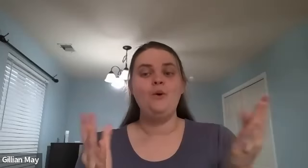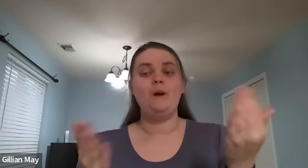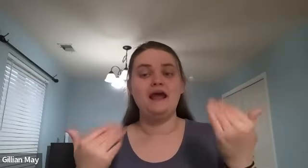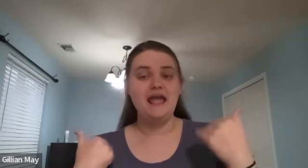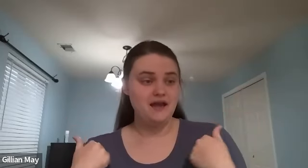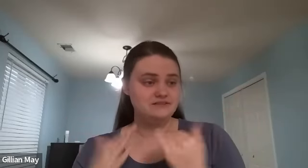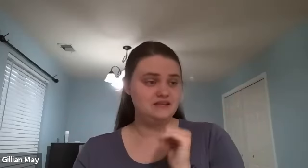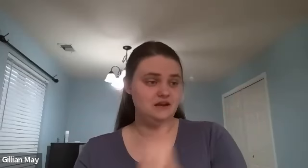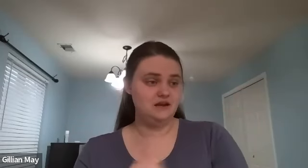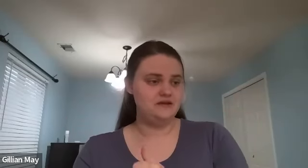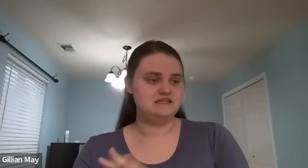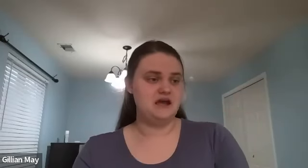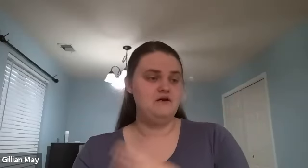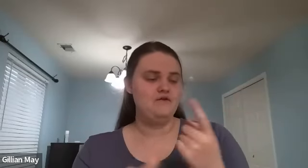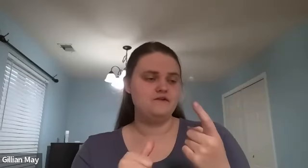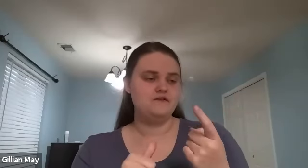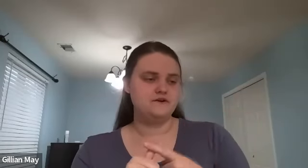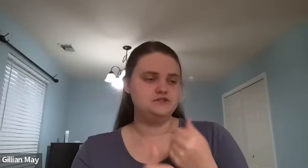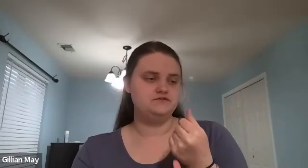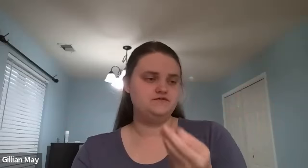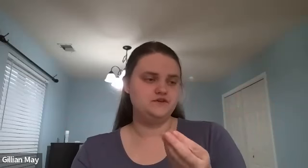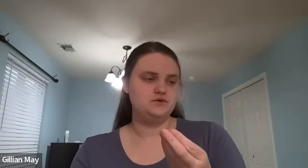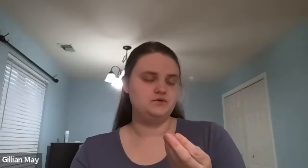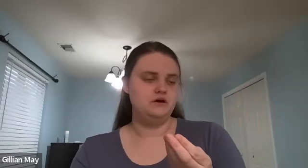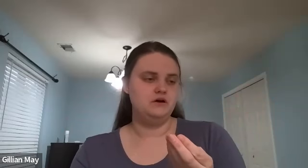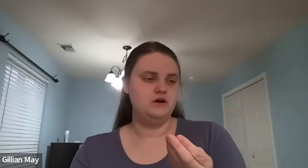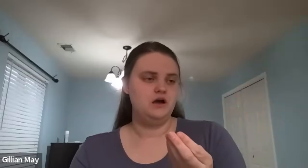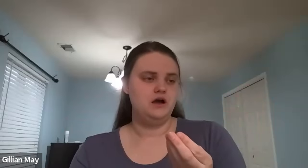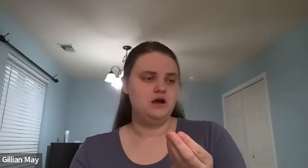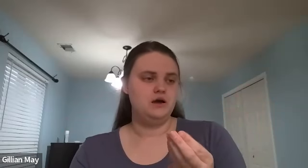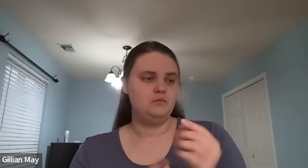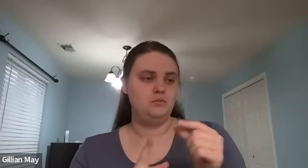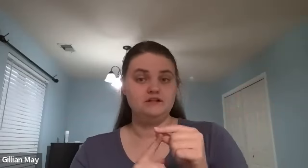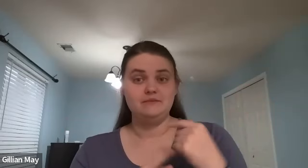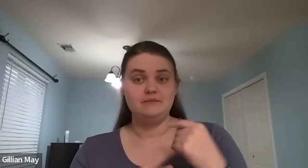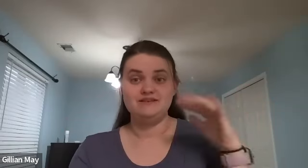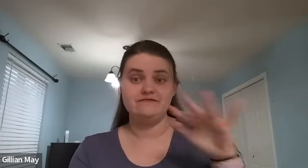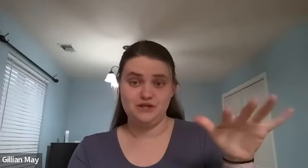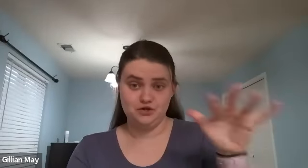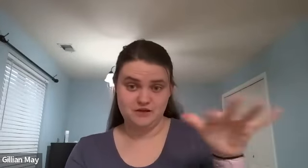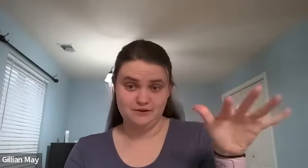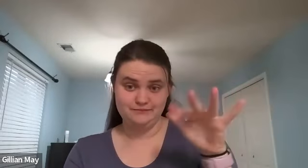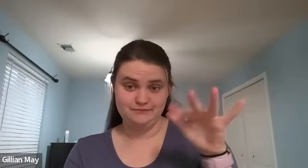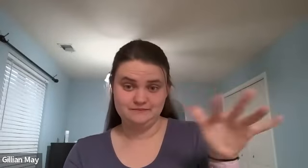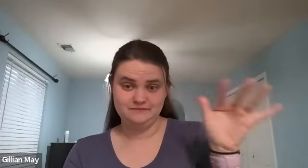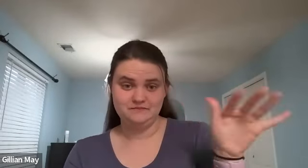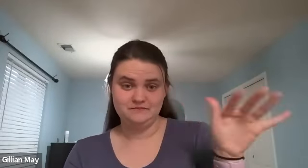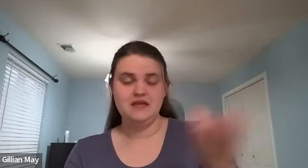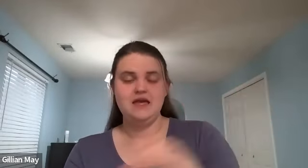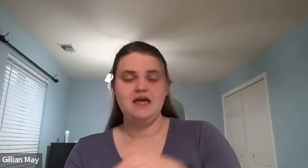what I have set up is that for the first few words, I'm going to finger spell. And